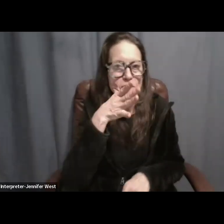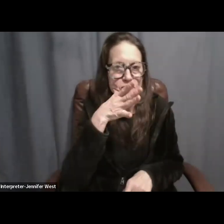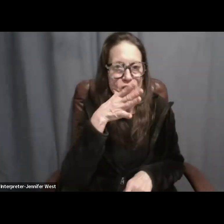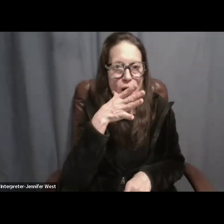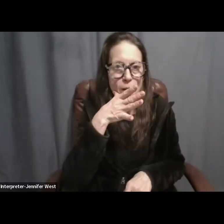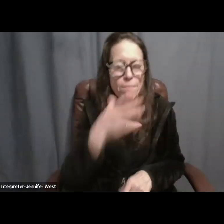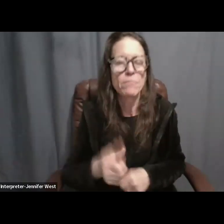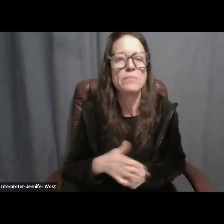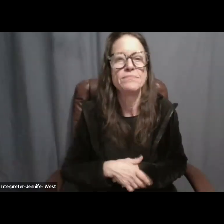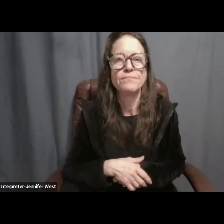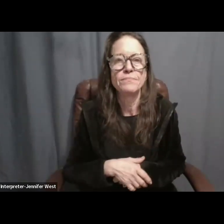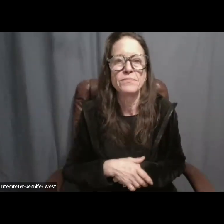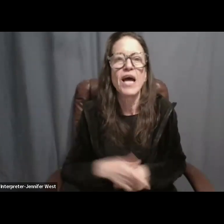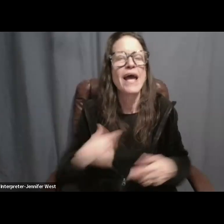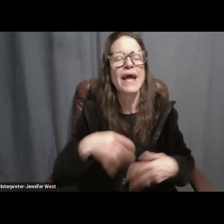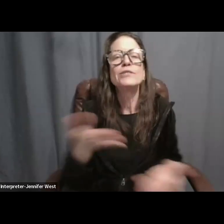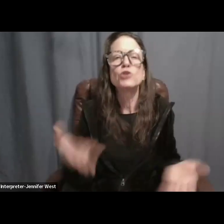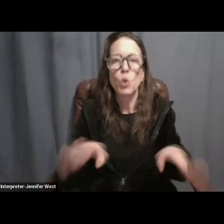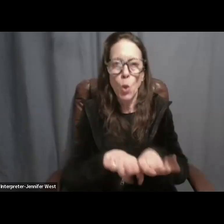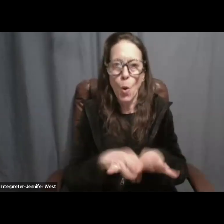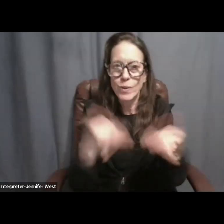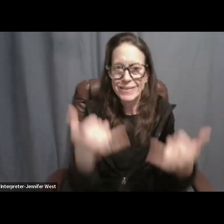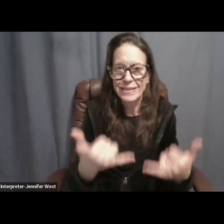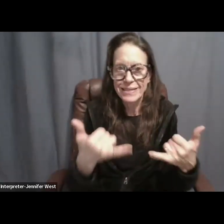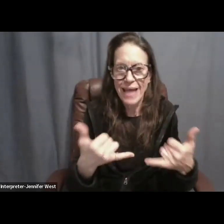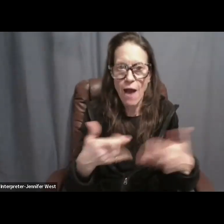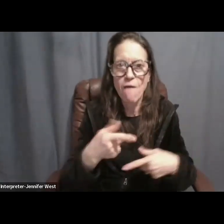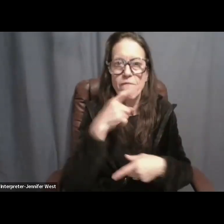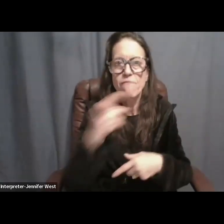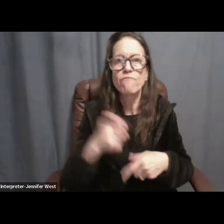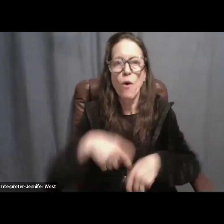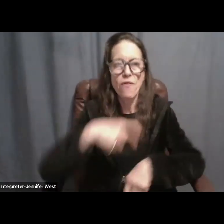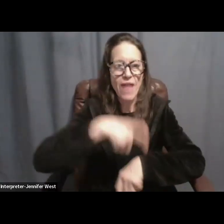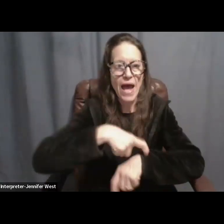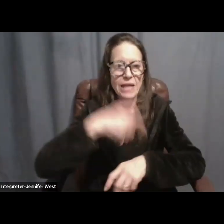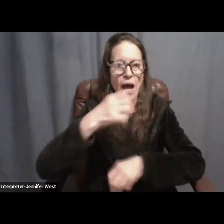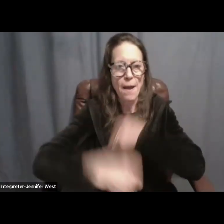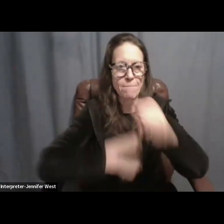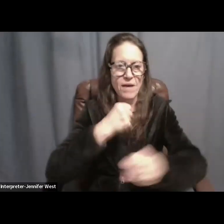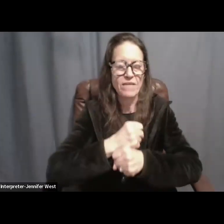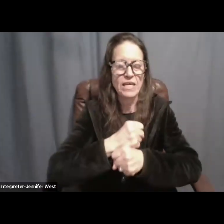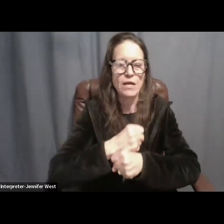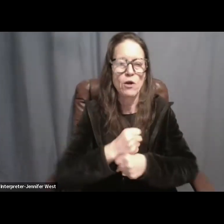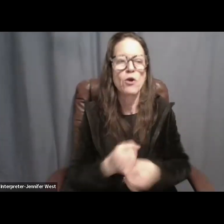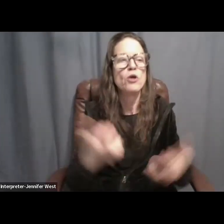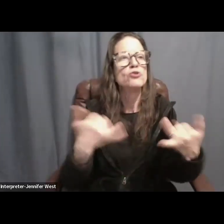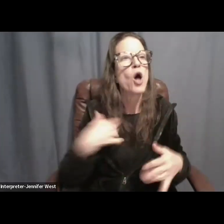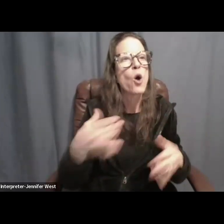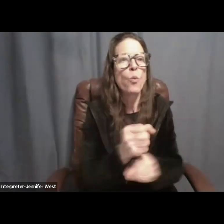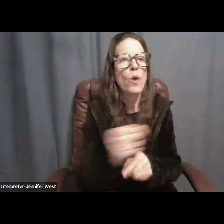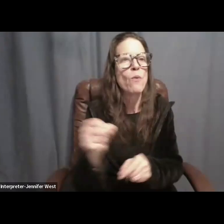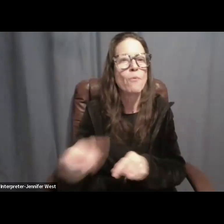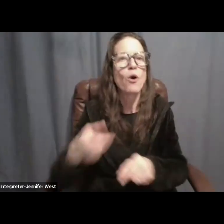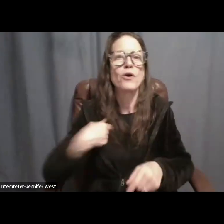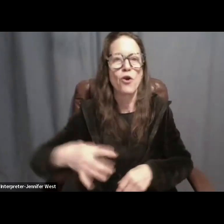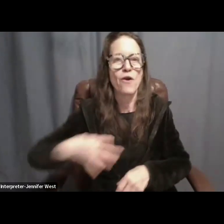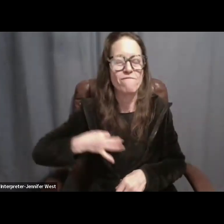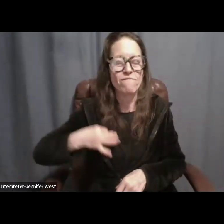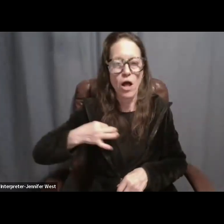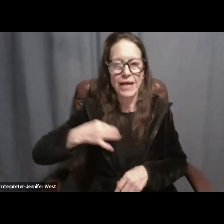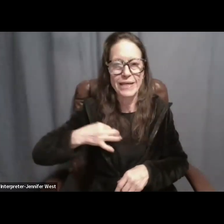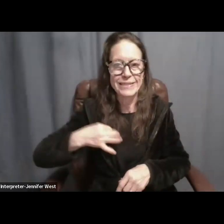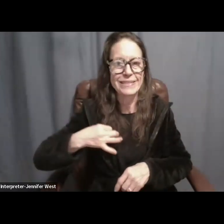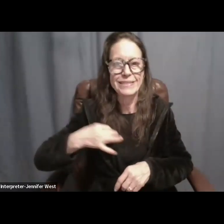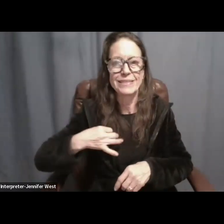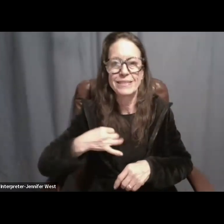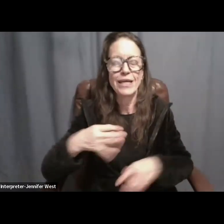will do is have her active and volunteering and doing other things during the day. So that's